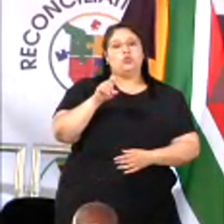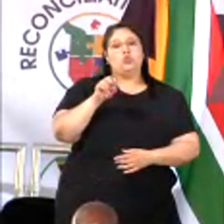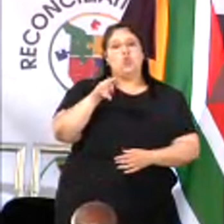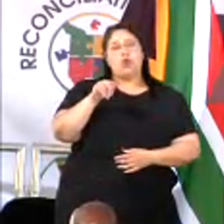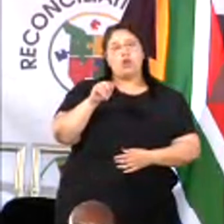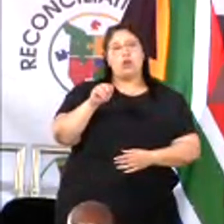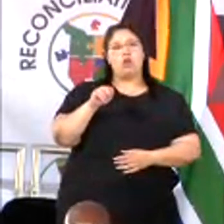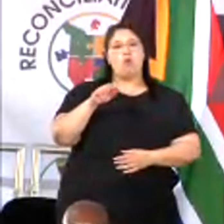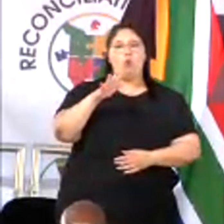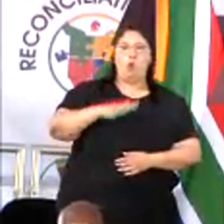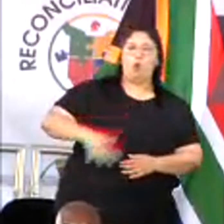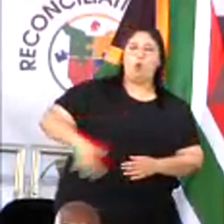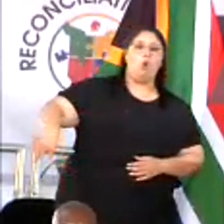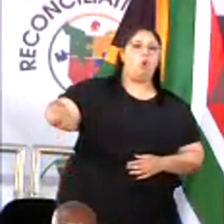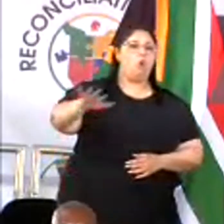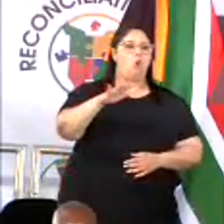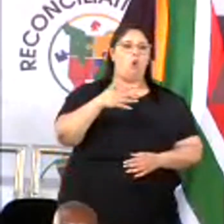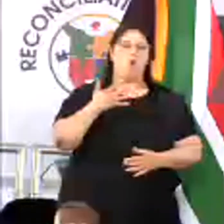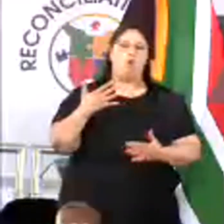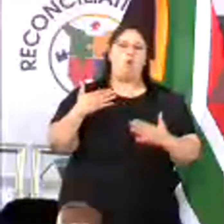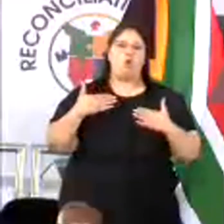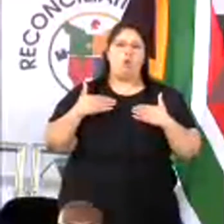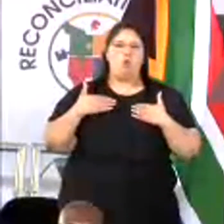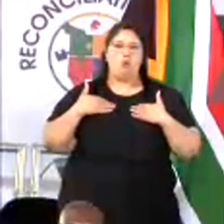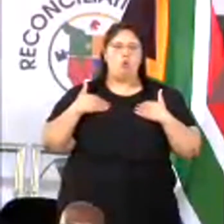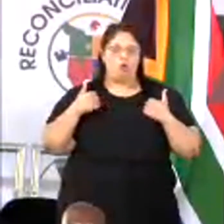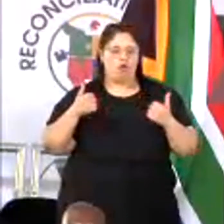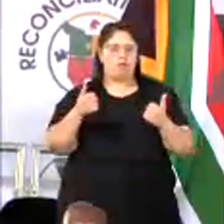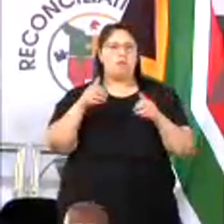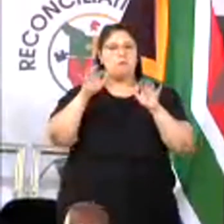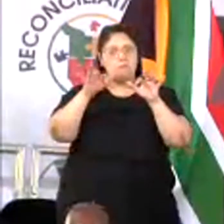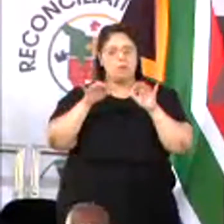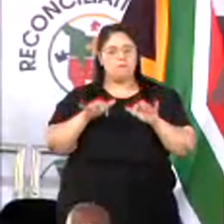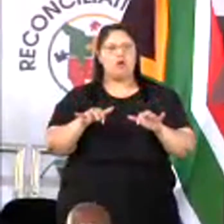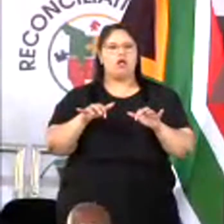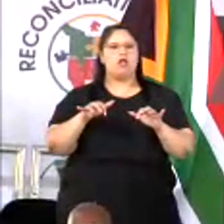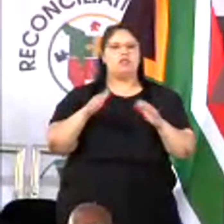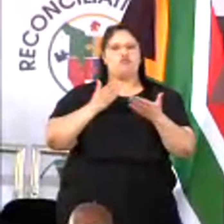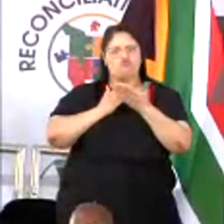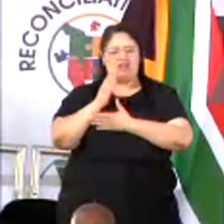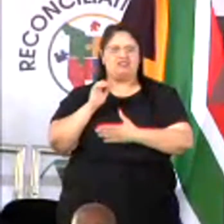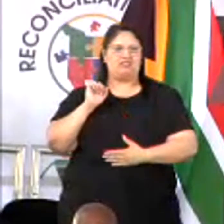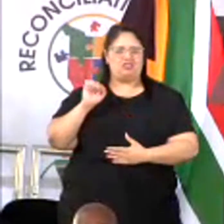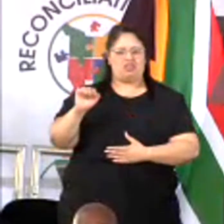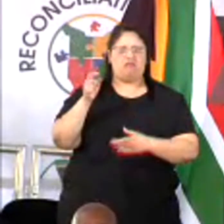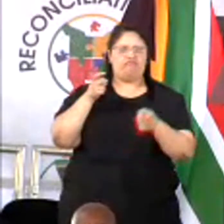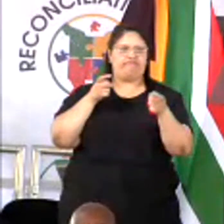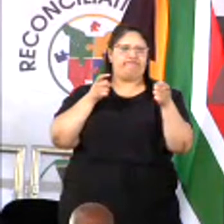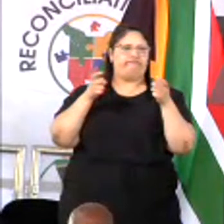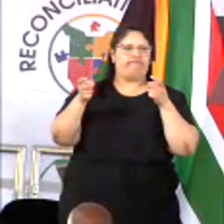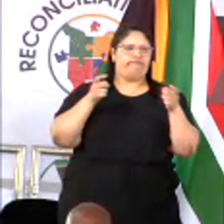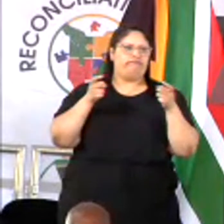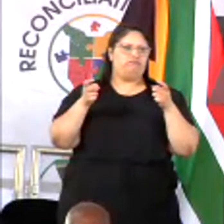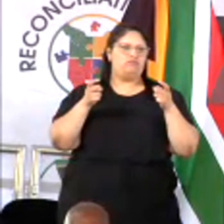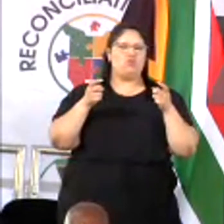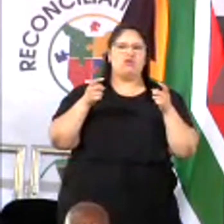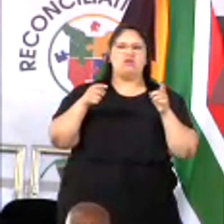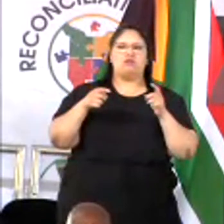op al werkgewers om mense menslik te behandel.